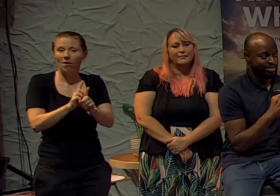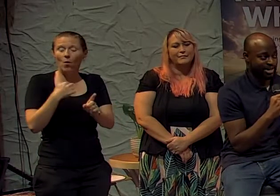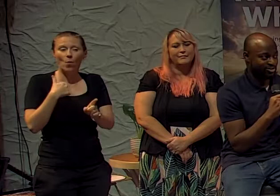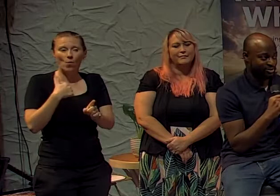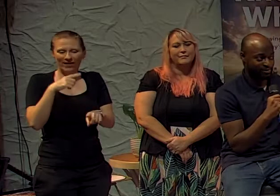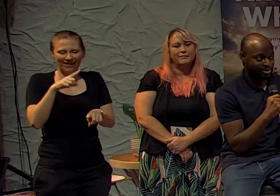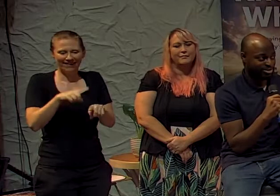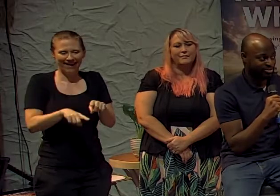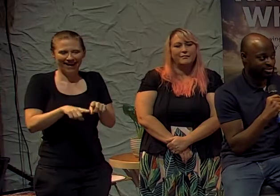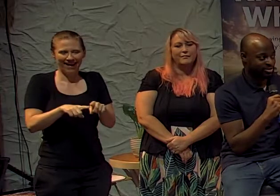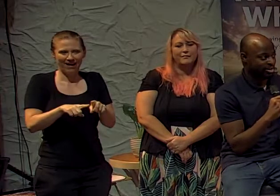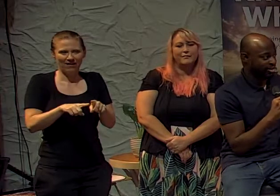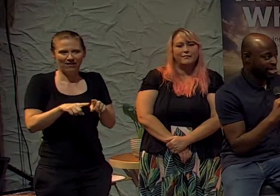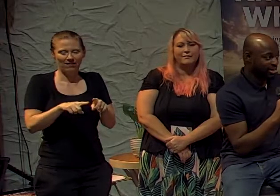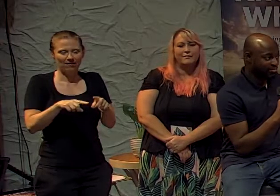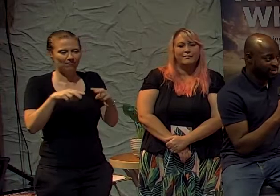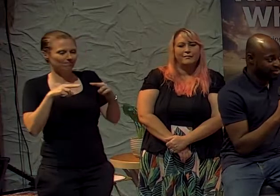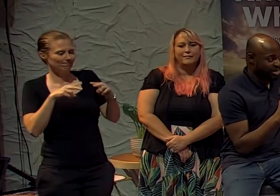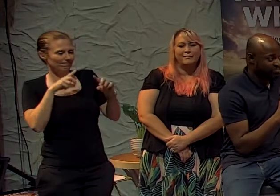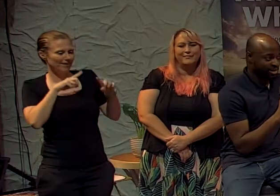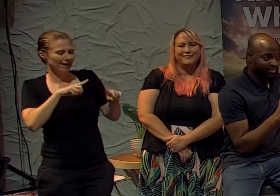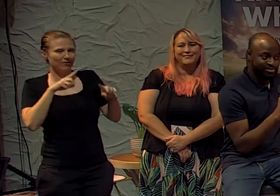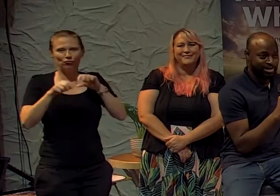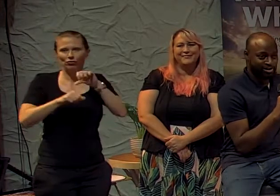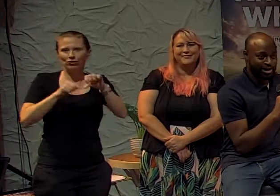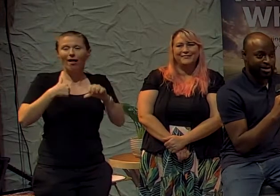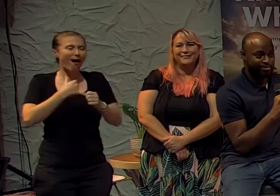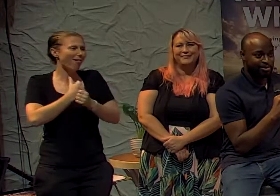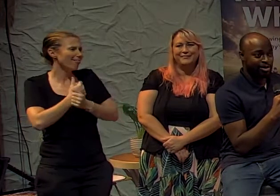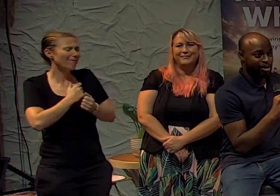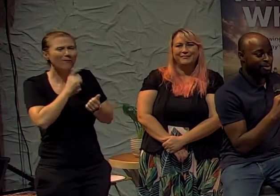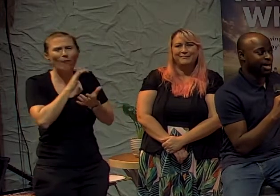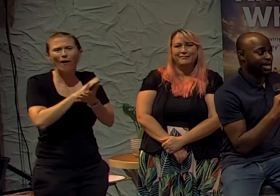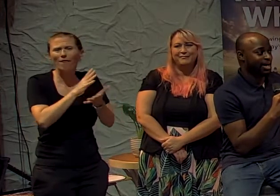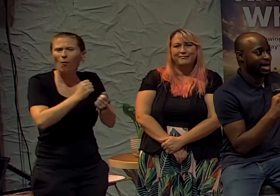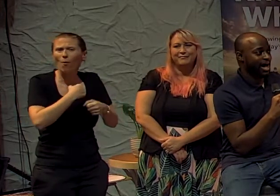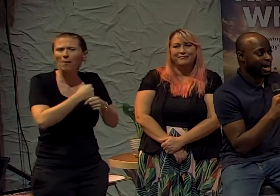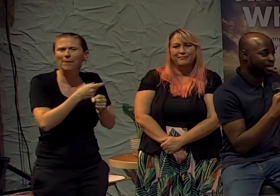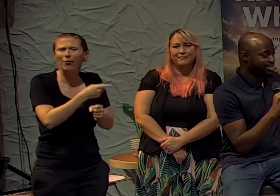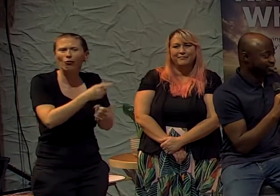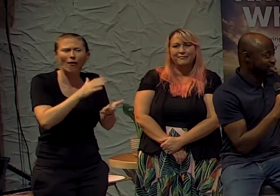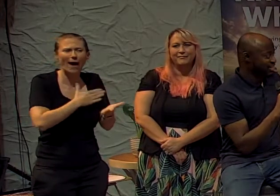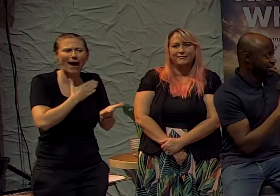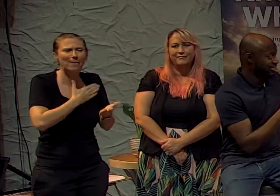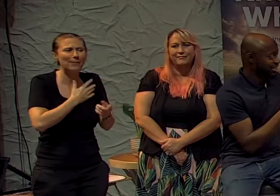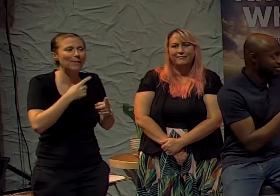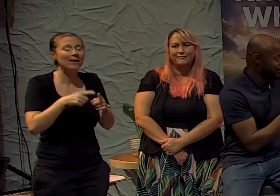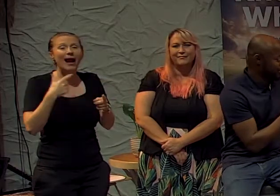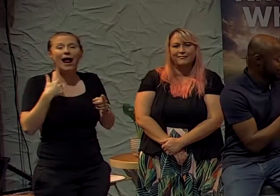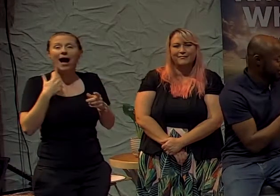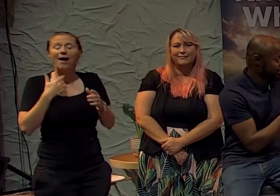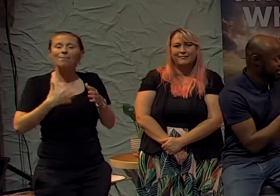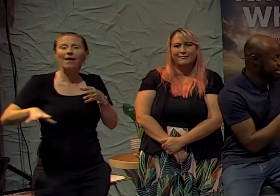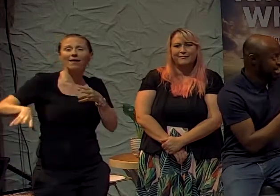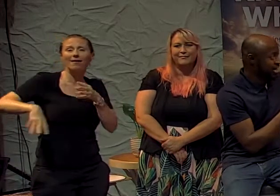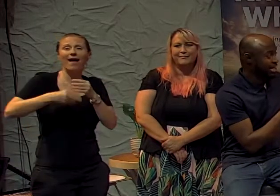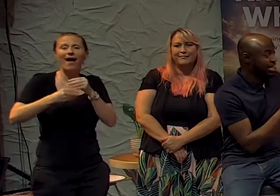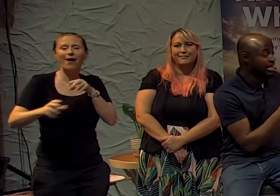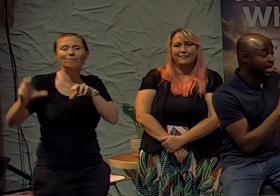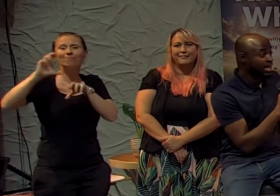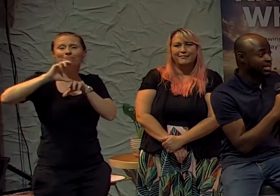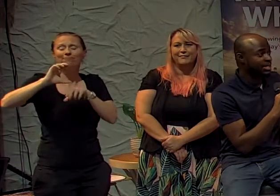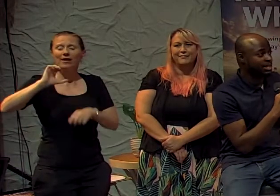not be the answer for each other. Like, I love my wife, I love to make her happy, but like, I'm like the cherry on top for her, right?